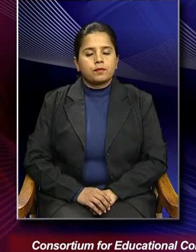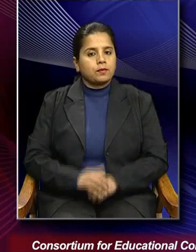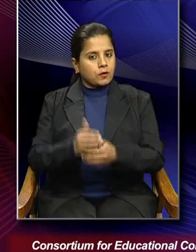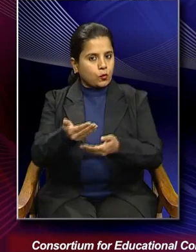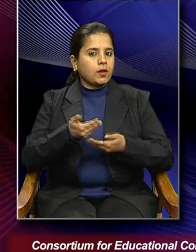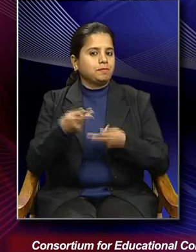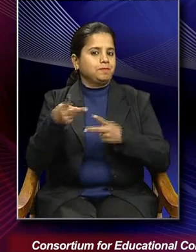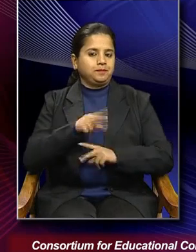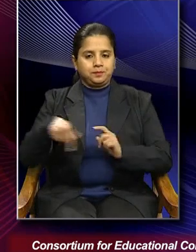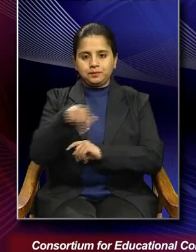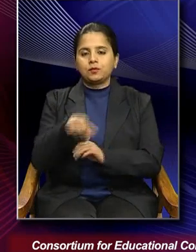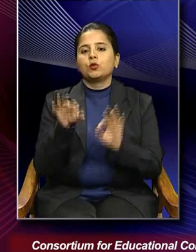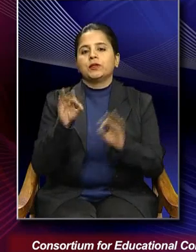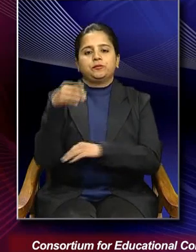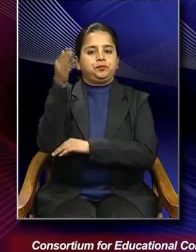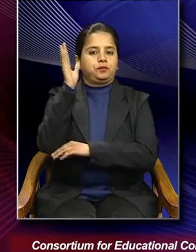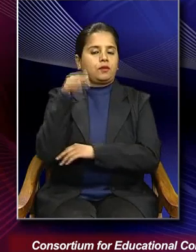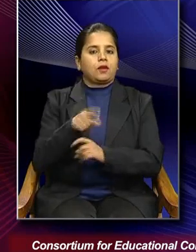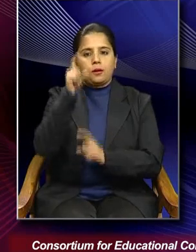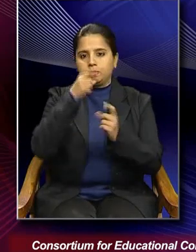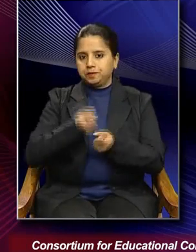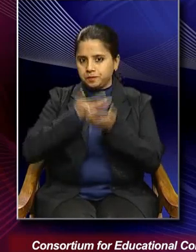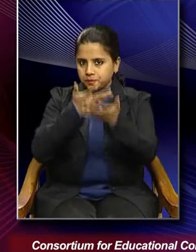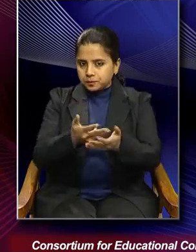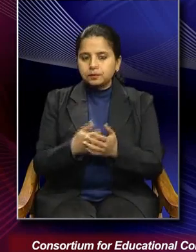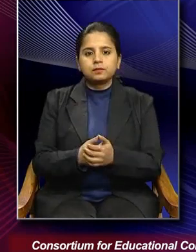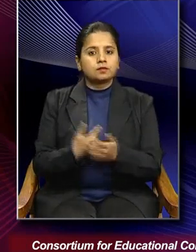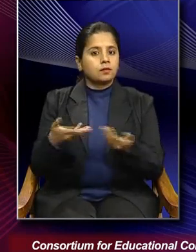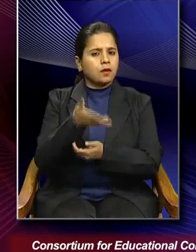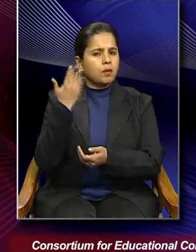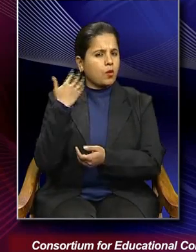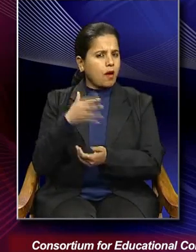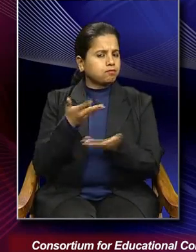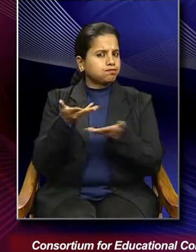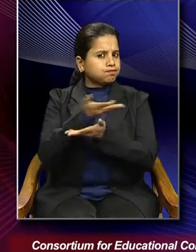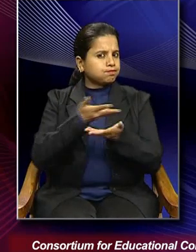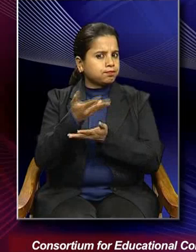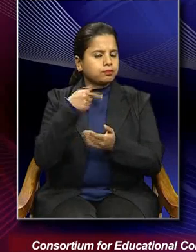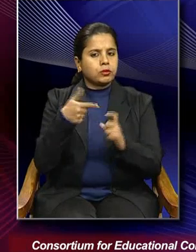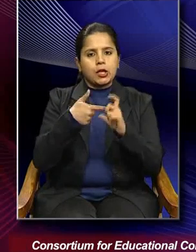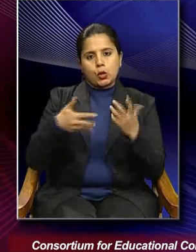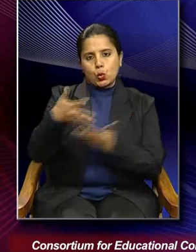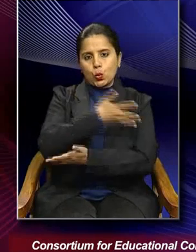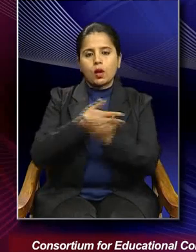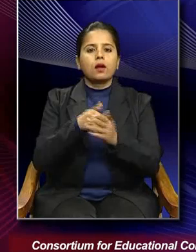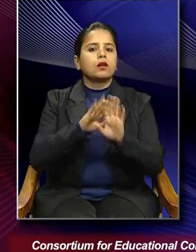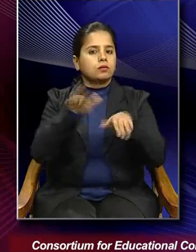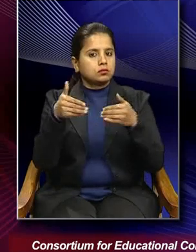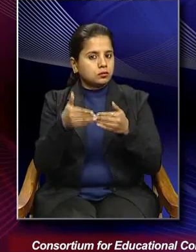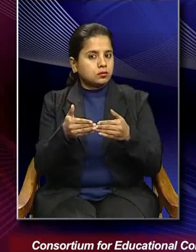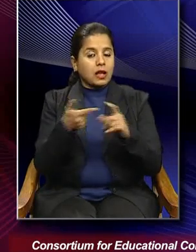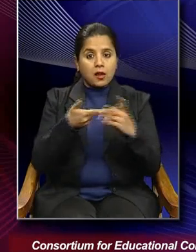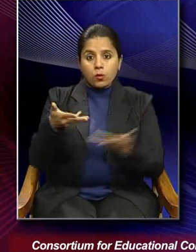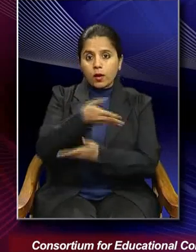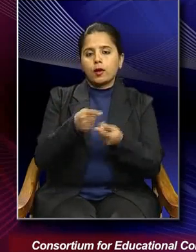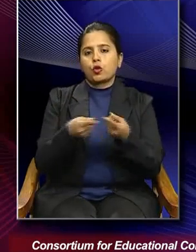Welcome back to the special series of symbolic expression. We have been discussing Introduction to Environmental